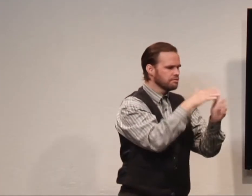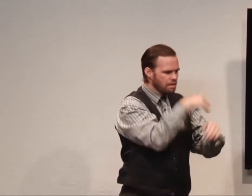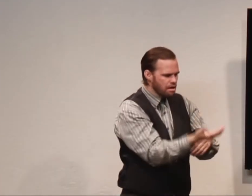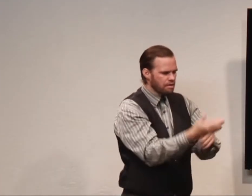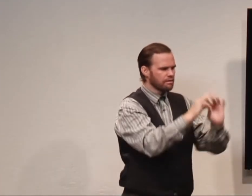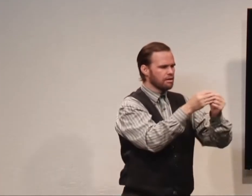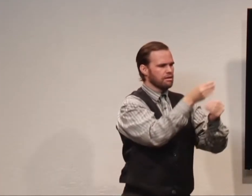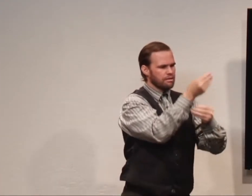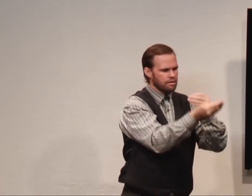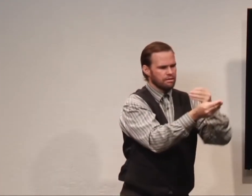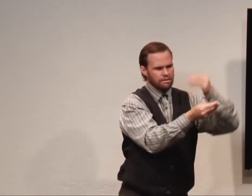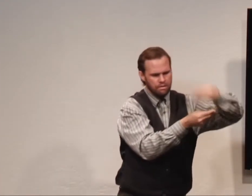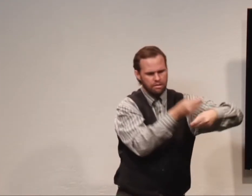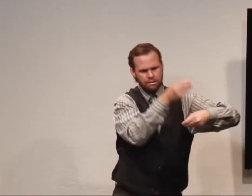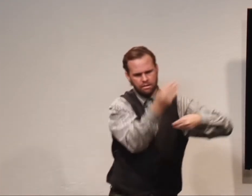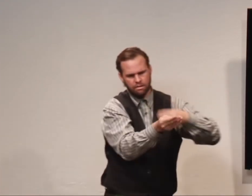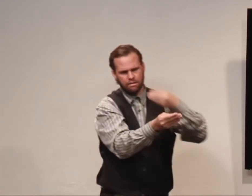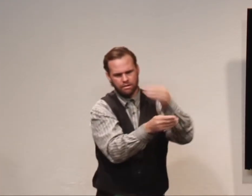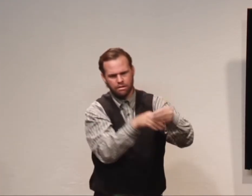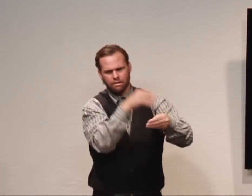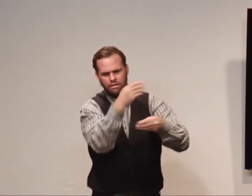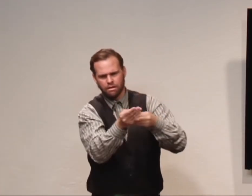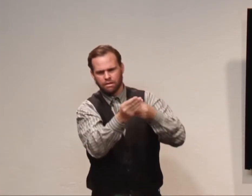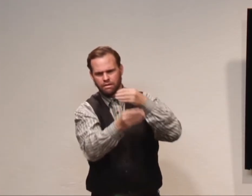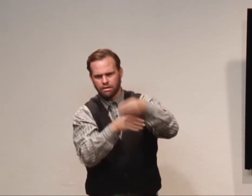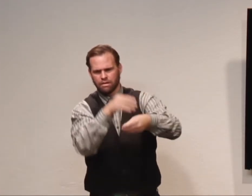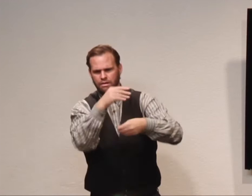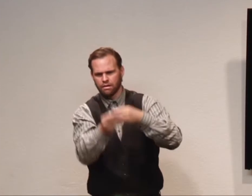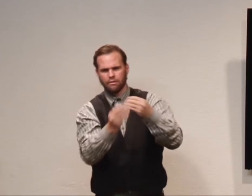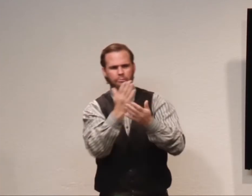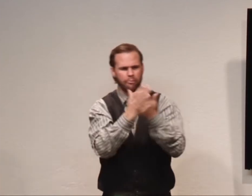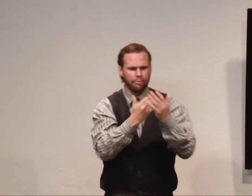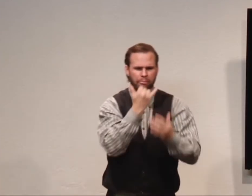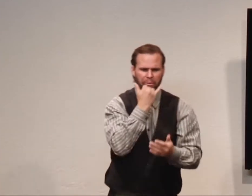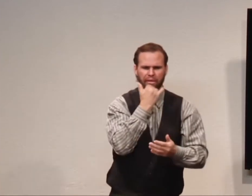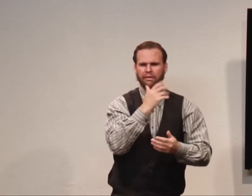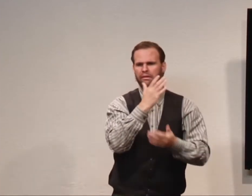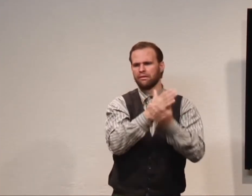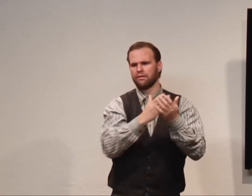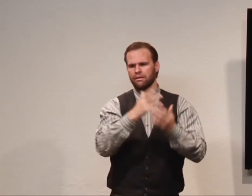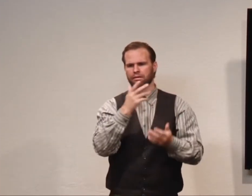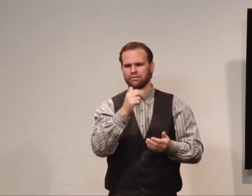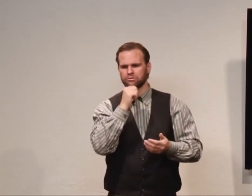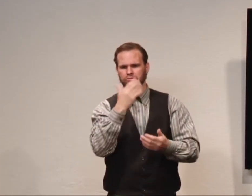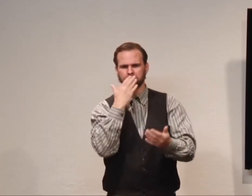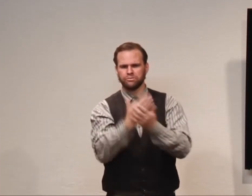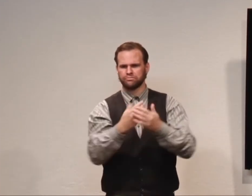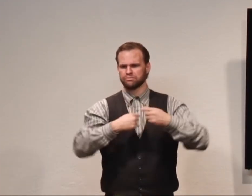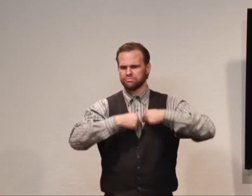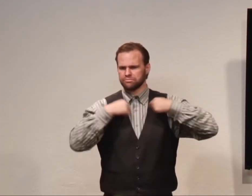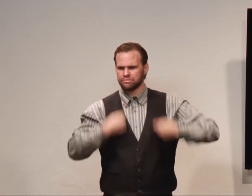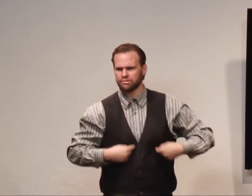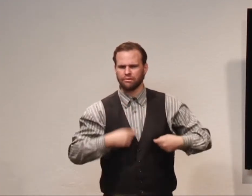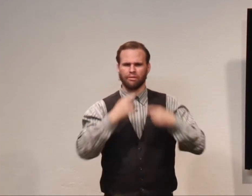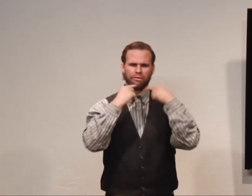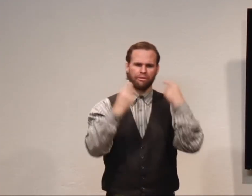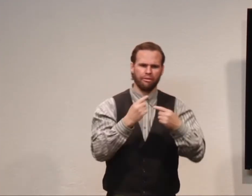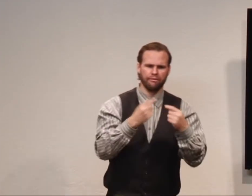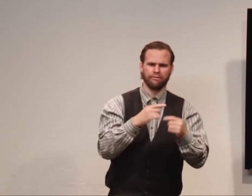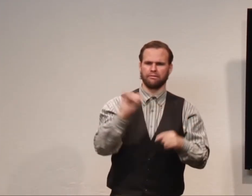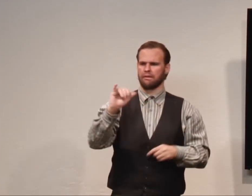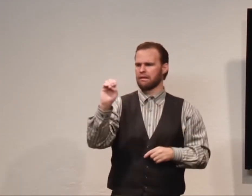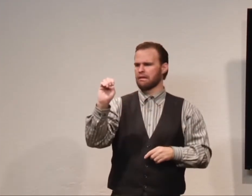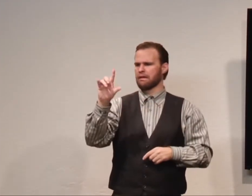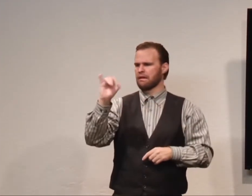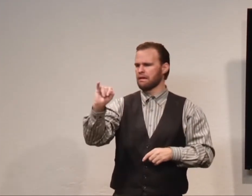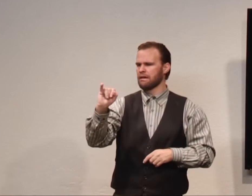In the Old Testament, we see how the priests died out, and it went on to their sons, and their sons, and their grandsons, and some made mistakes, some